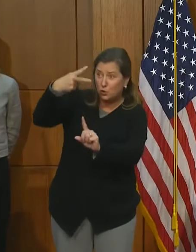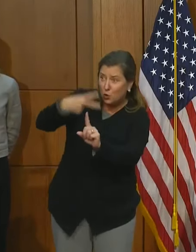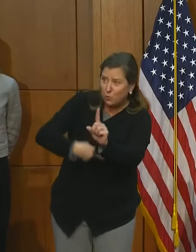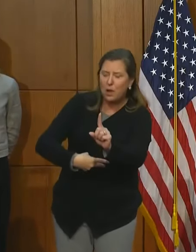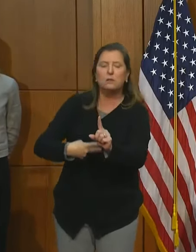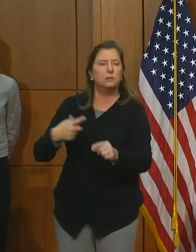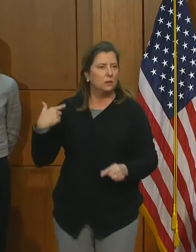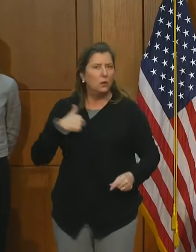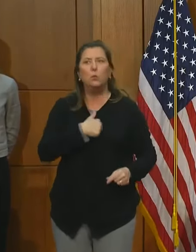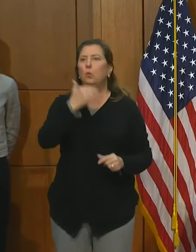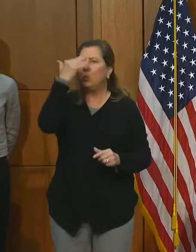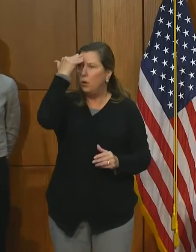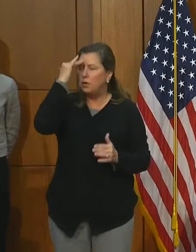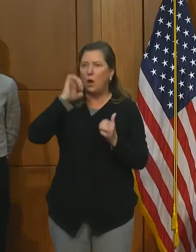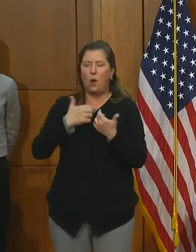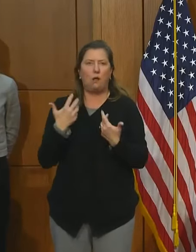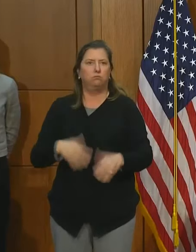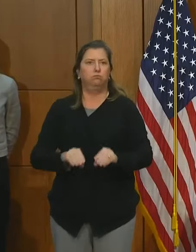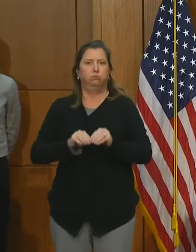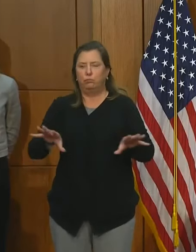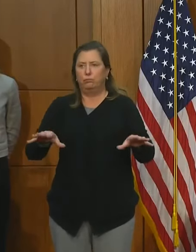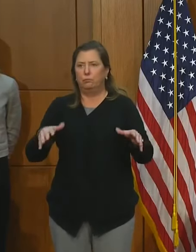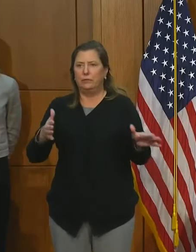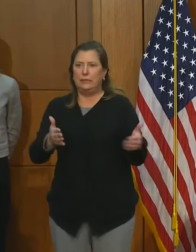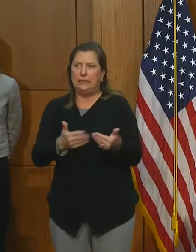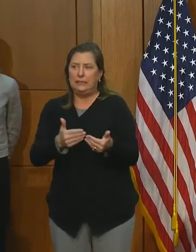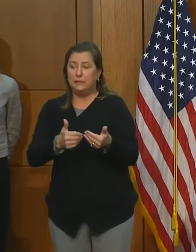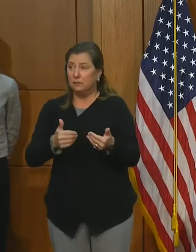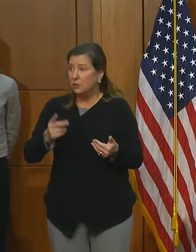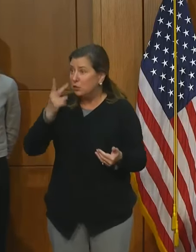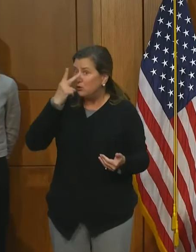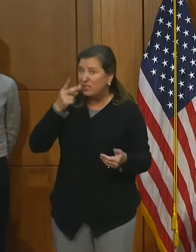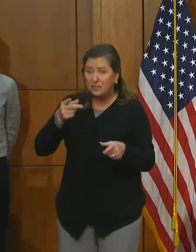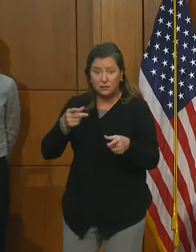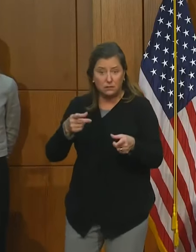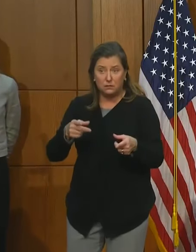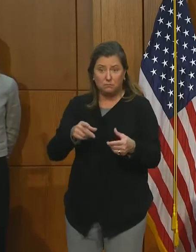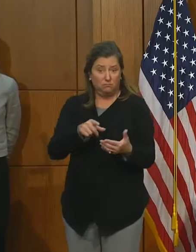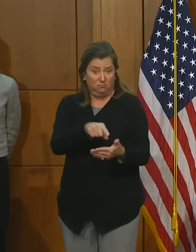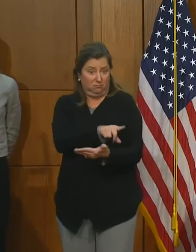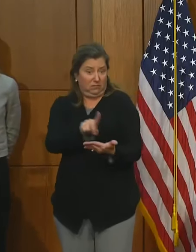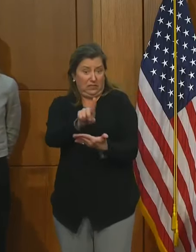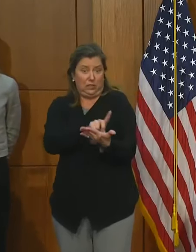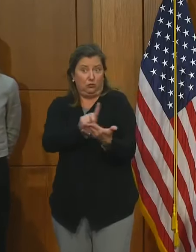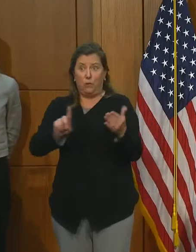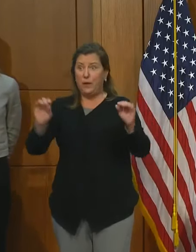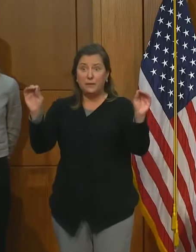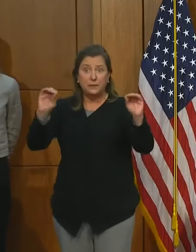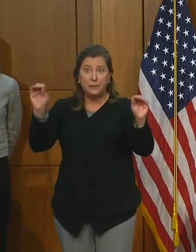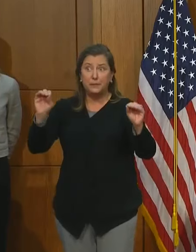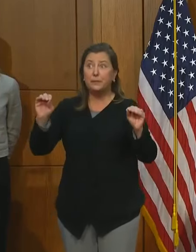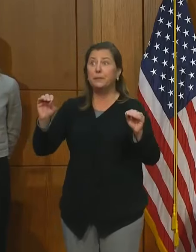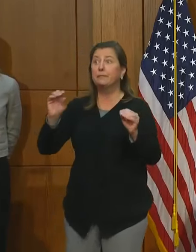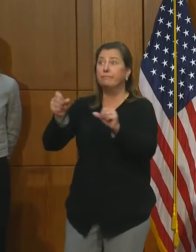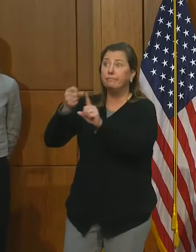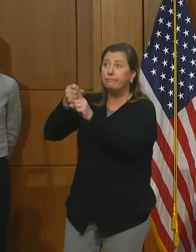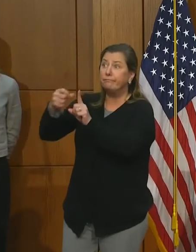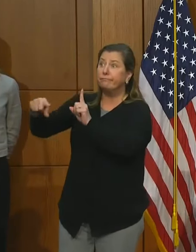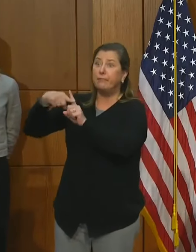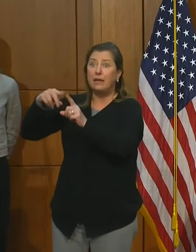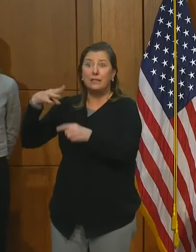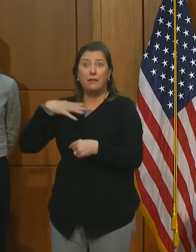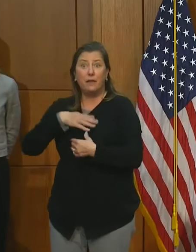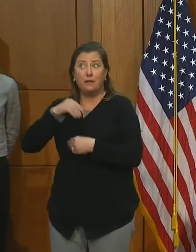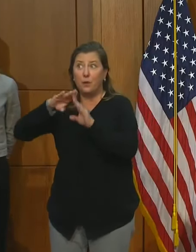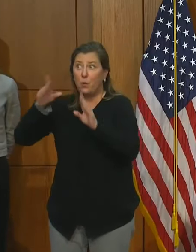We know how contagious it is. You've seen it doesn't discriminate. There are now cases in the White House, believe it or